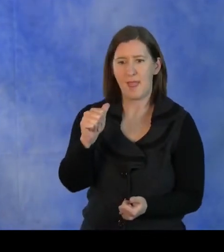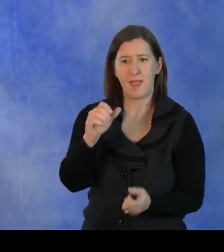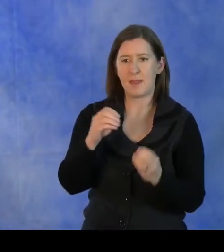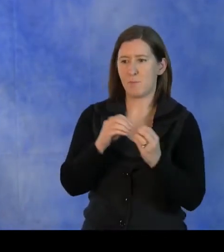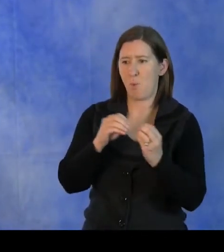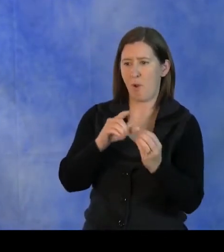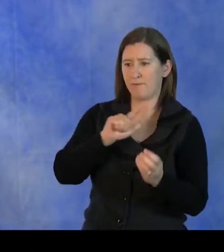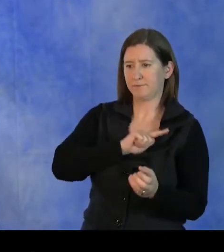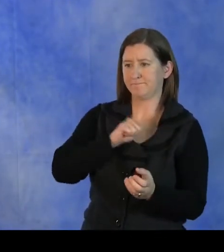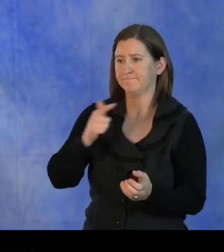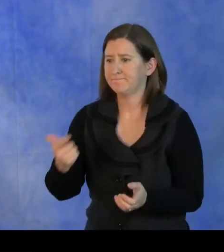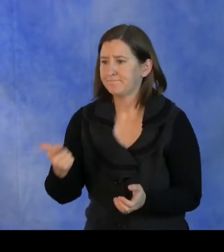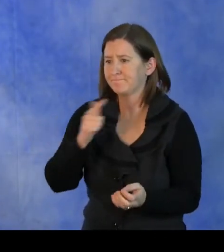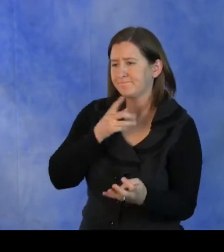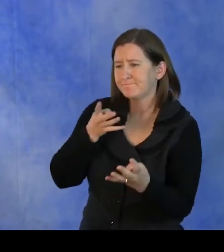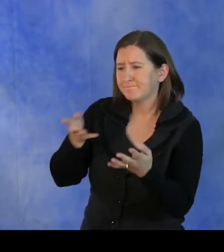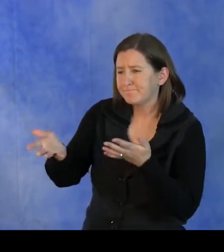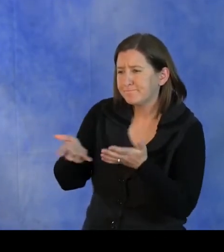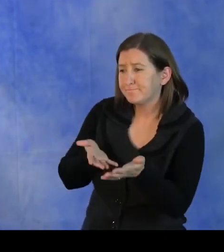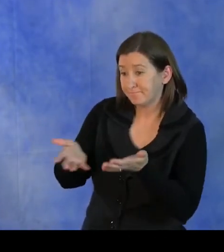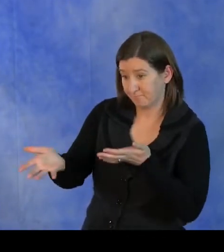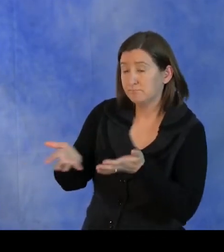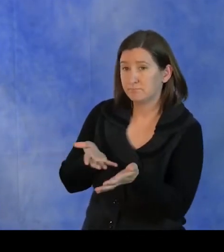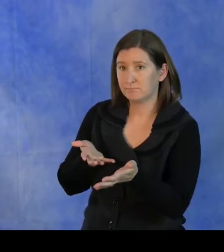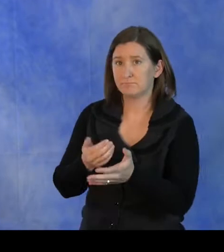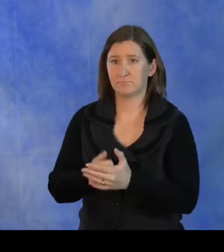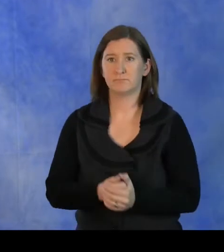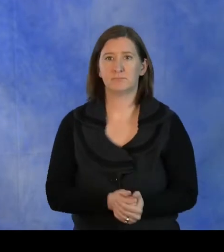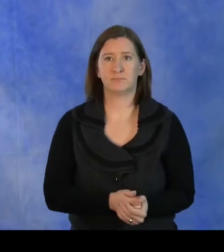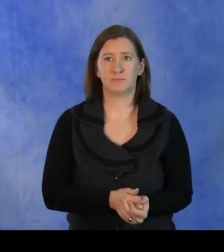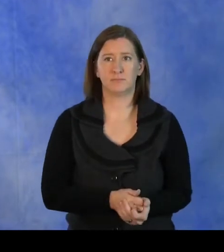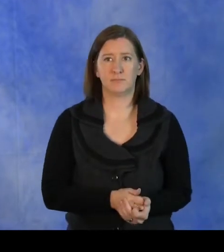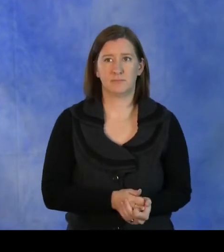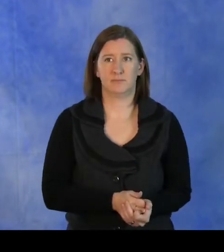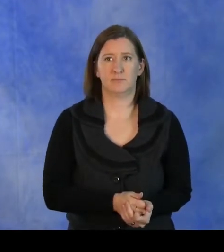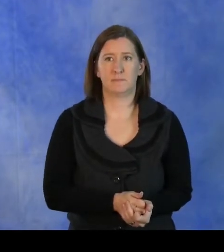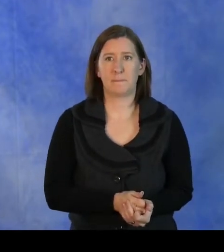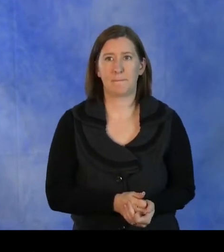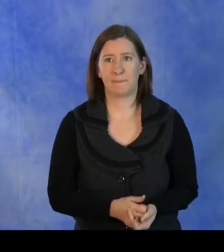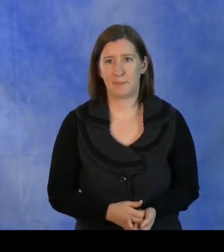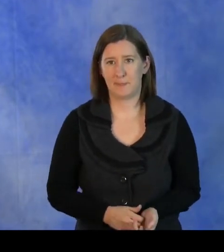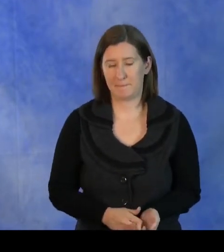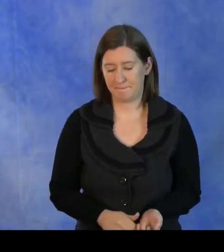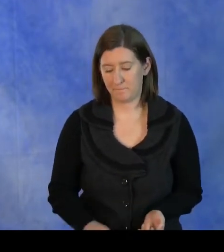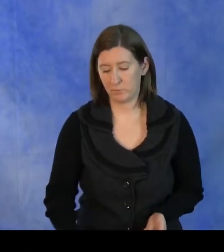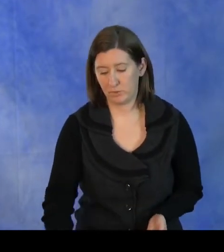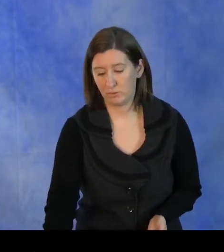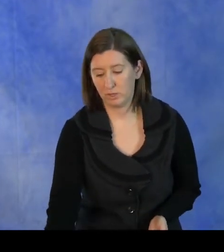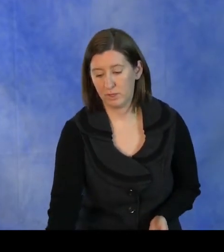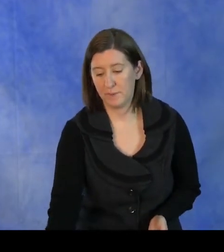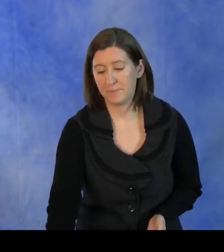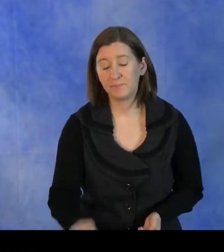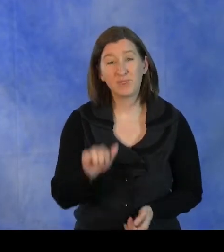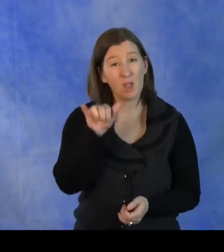do and not, turn taking and interacting with the child.